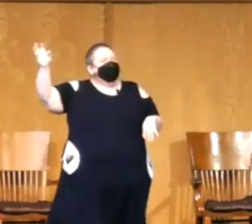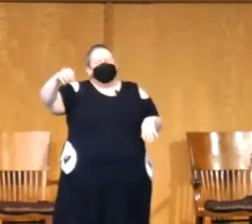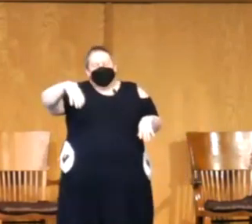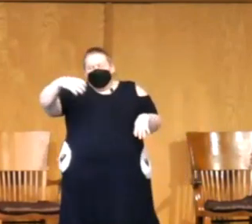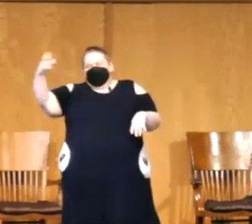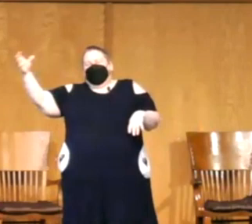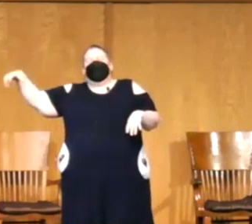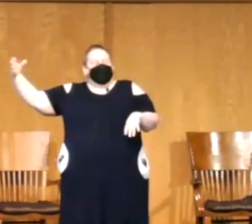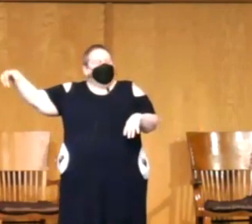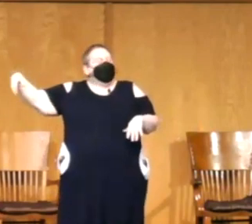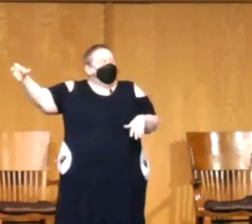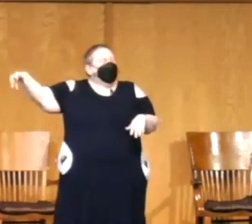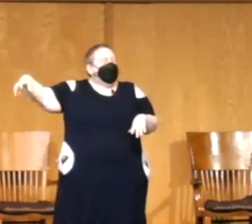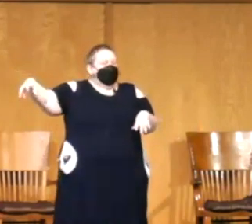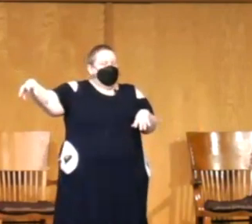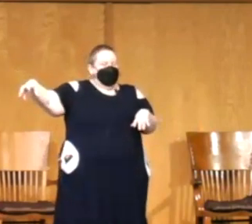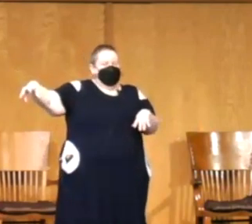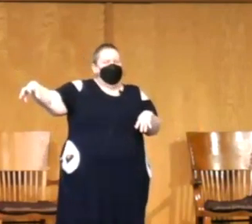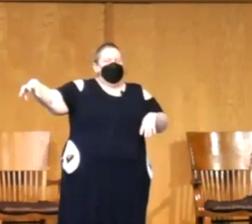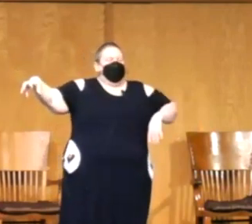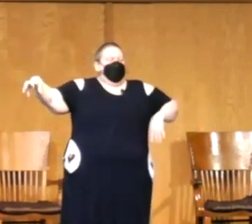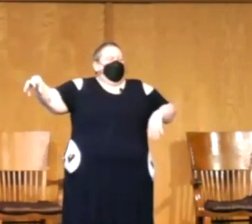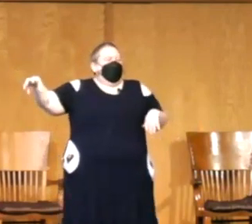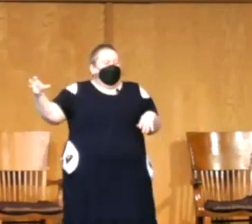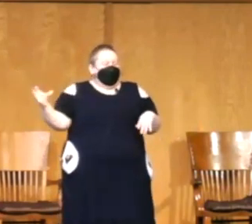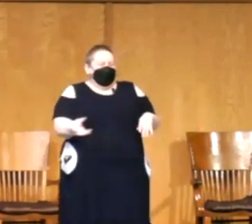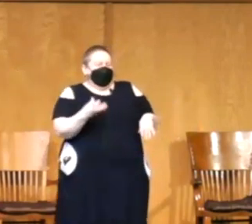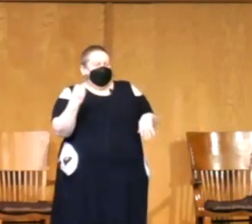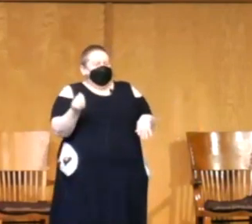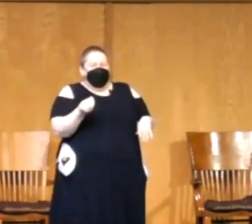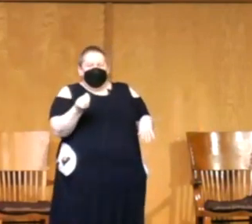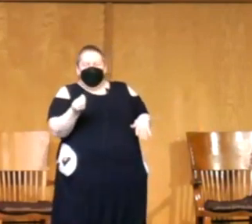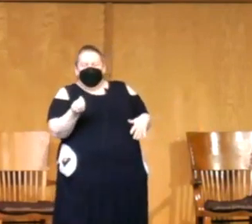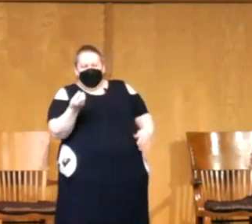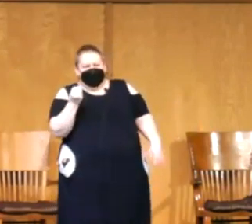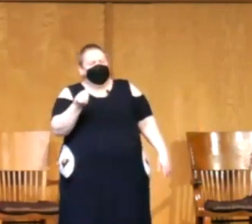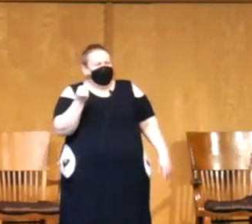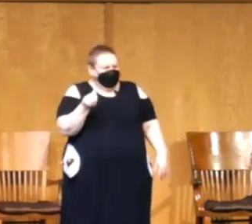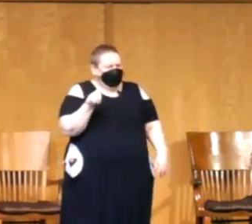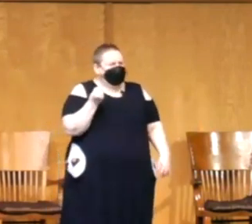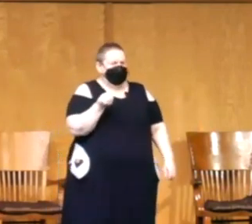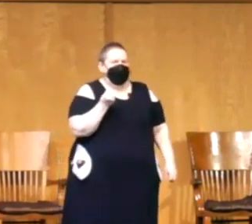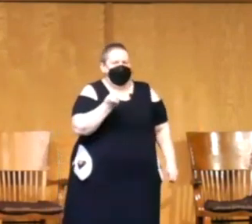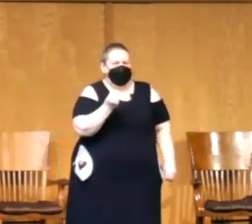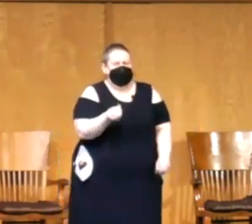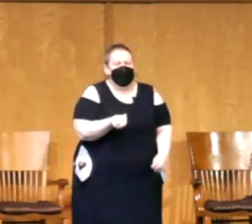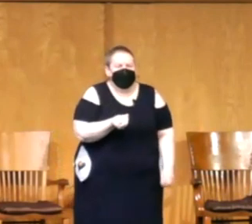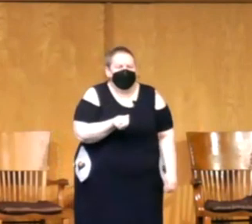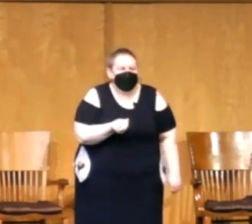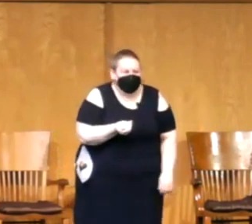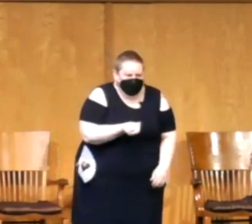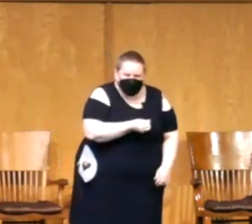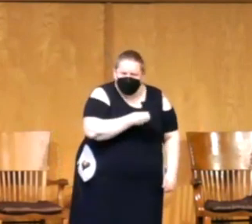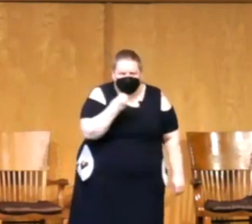the subsistence wage employee, and taking their taco and going, this is probably